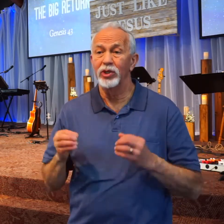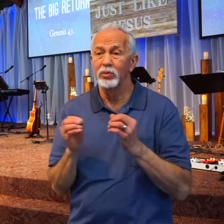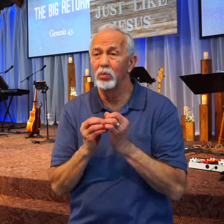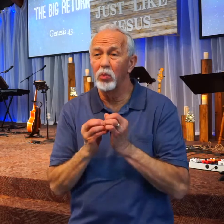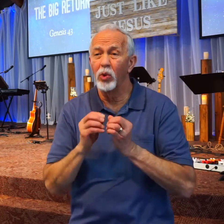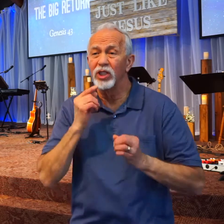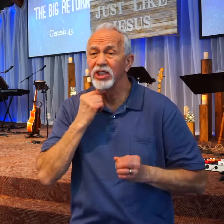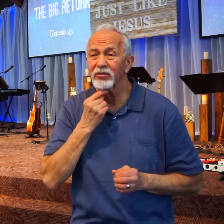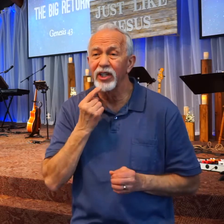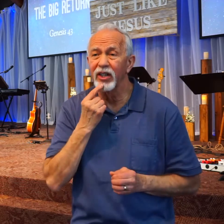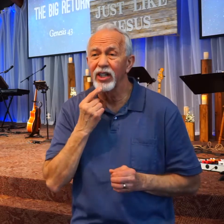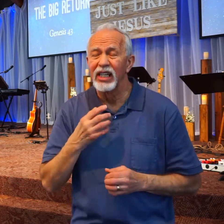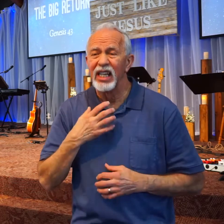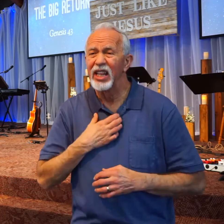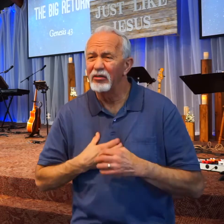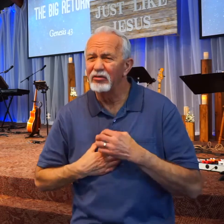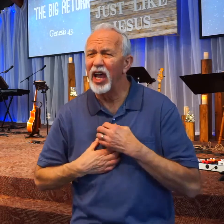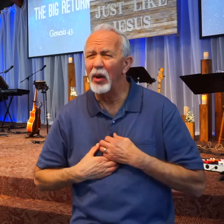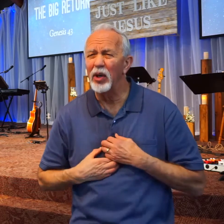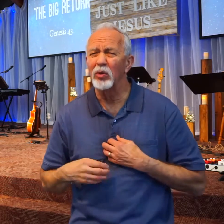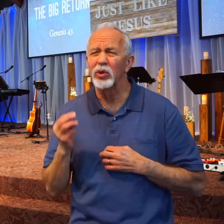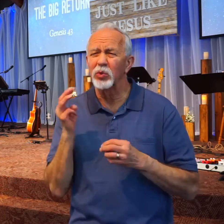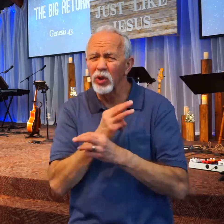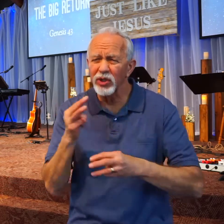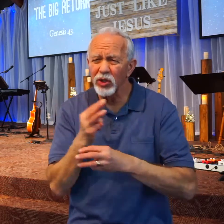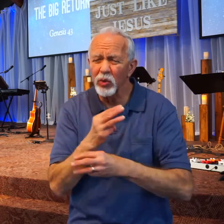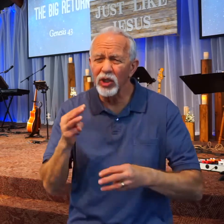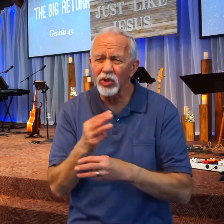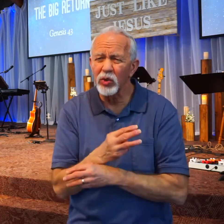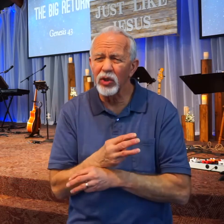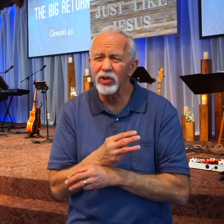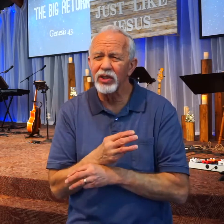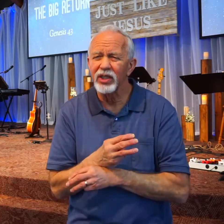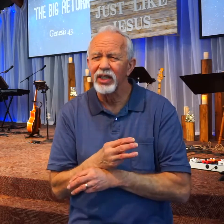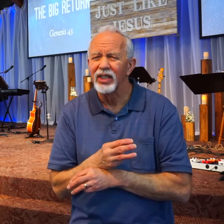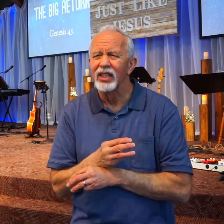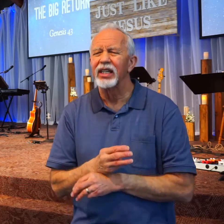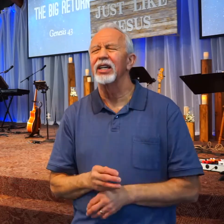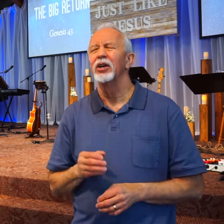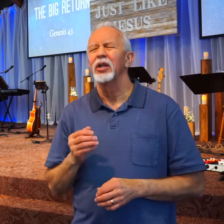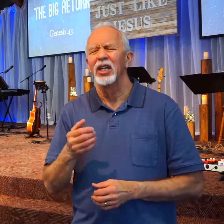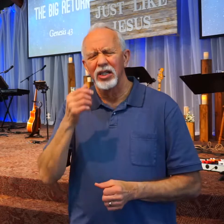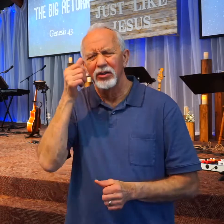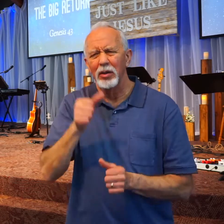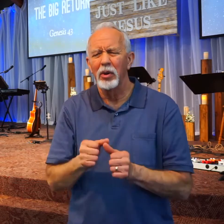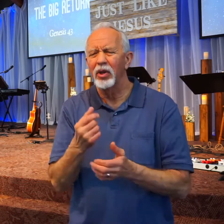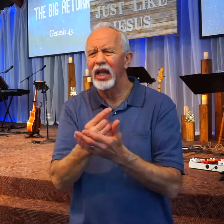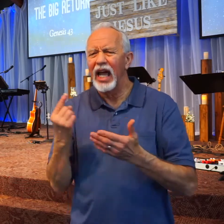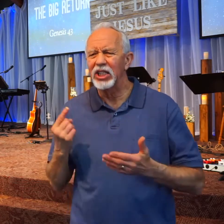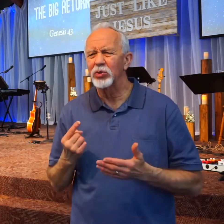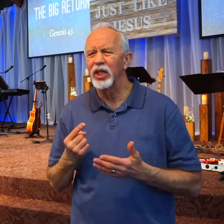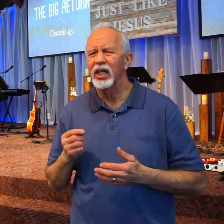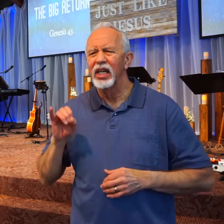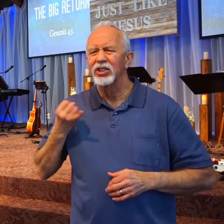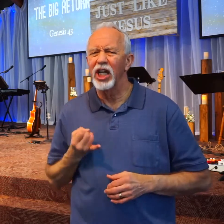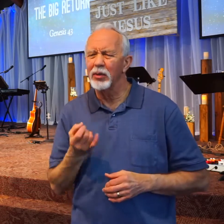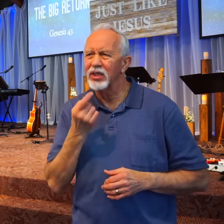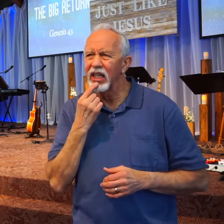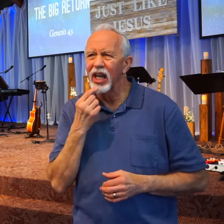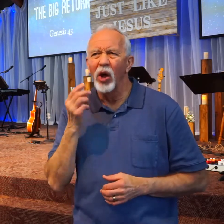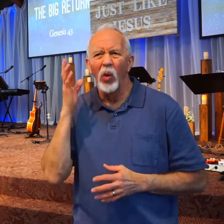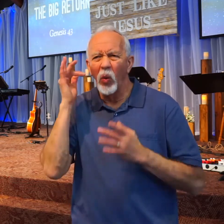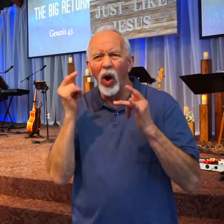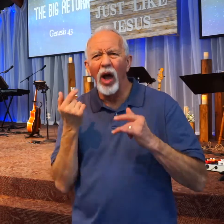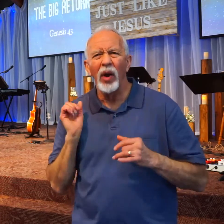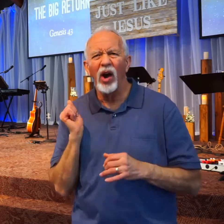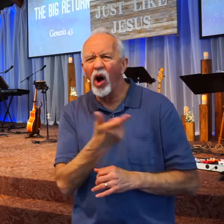remember last week, again, Jacob sitting around, the famine's going on. He said, why are we all sitting around here when our pantries are bare and when the grocery